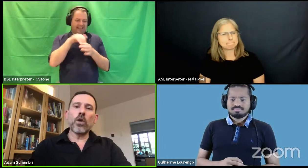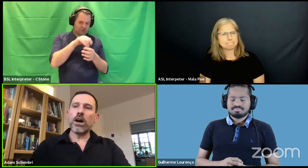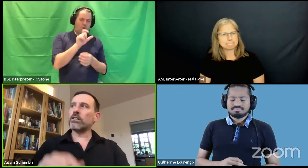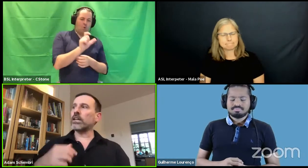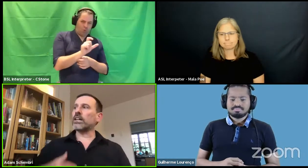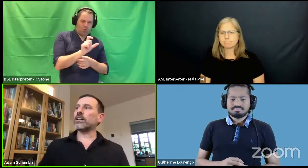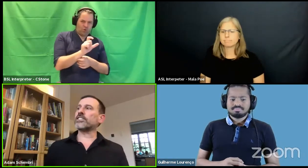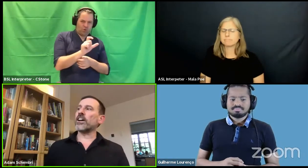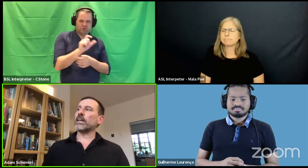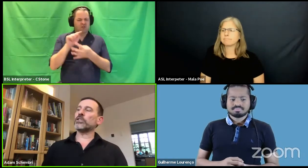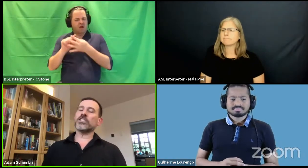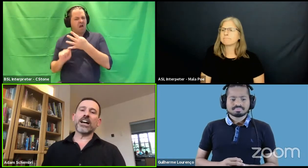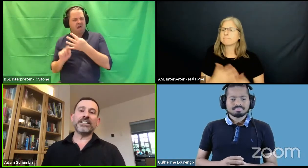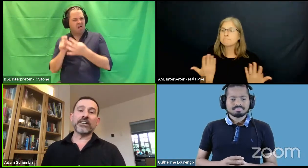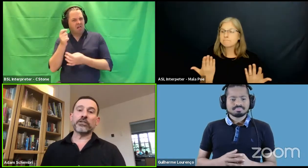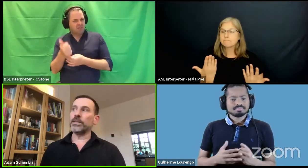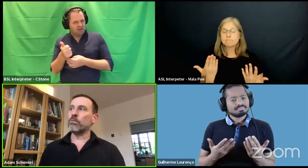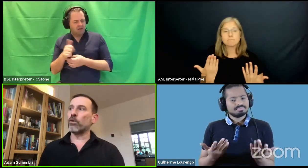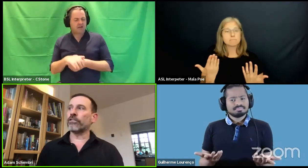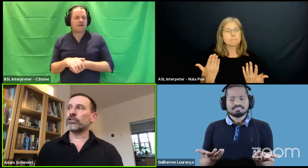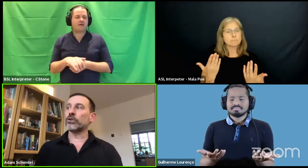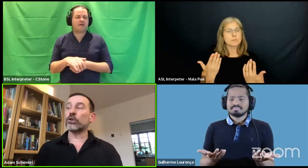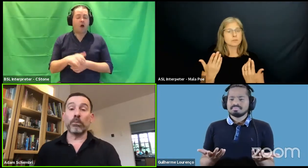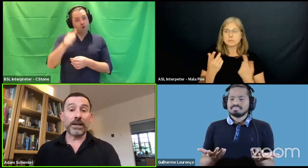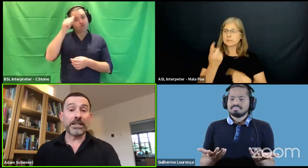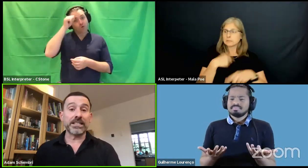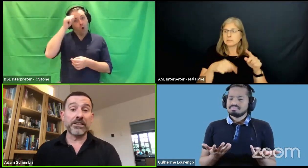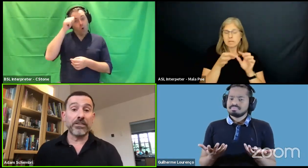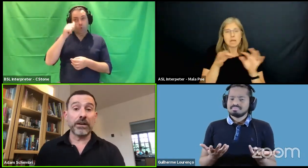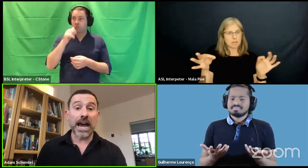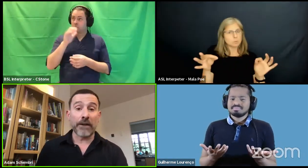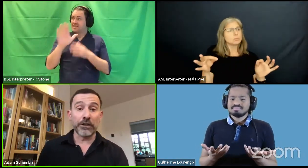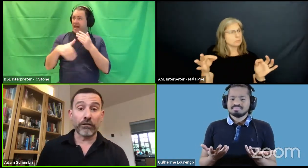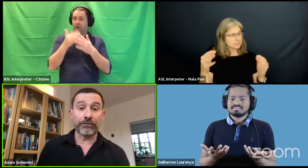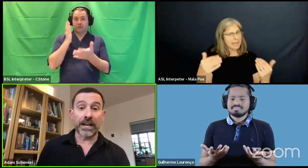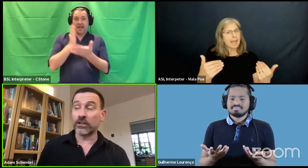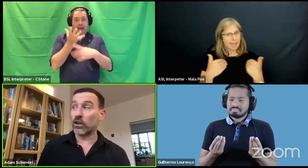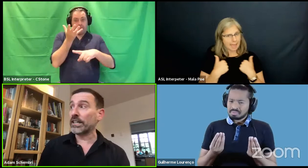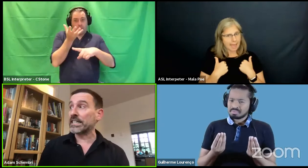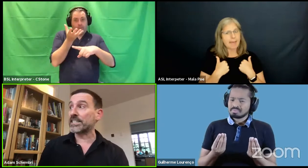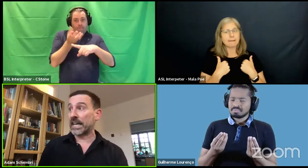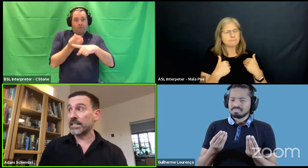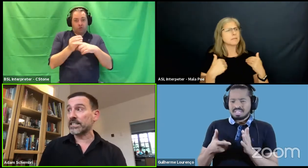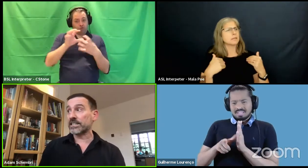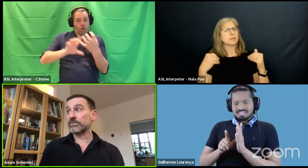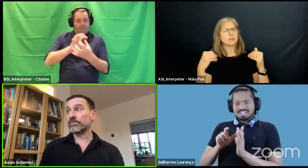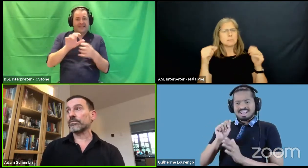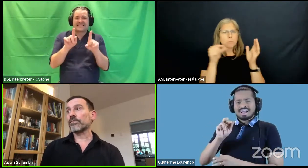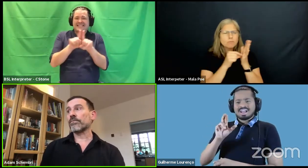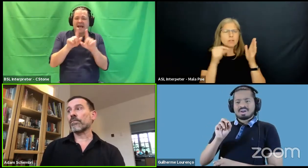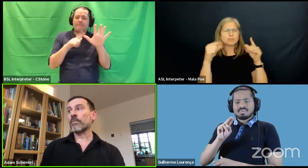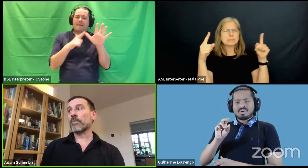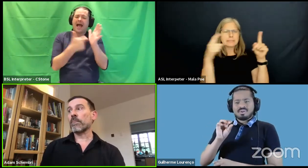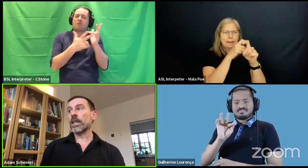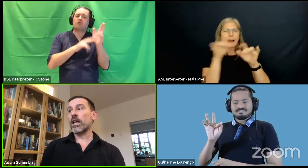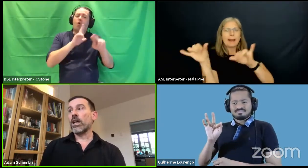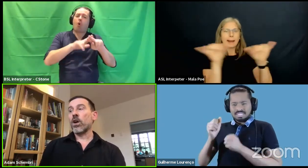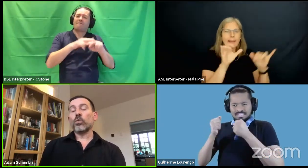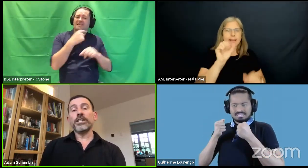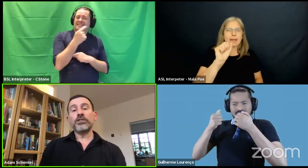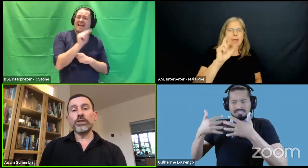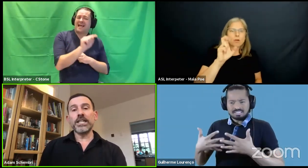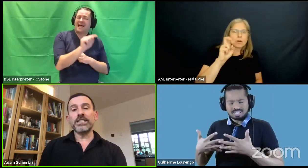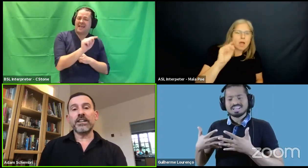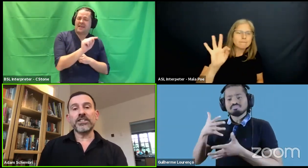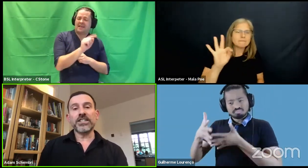So while sign languages are undoubtedly morphological complex in the Aronoff and colleagues sense,